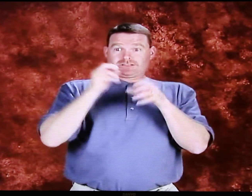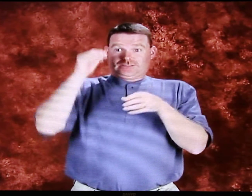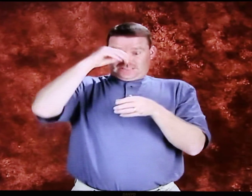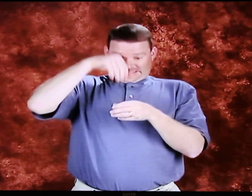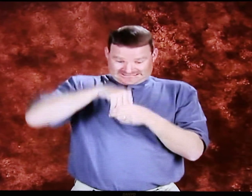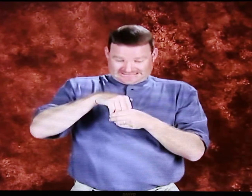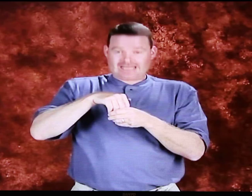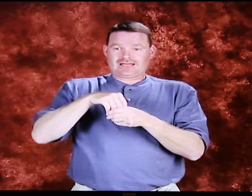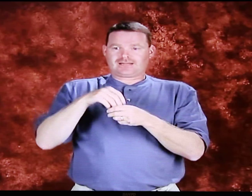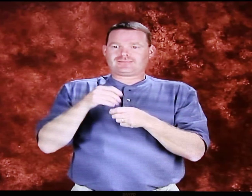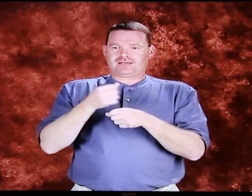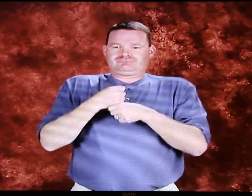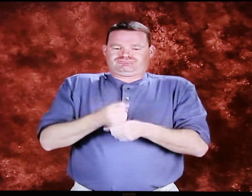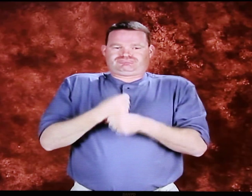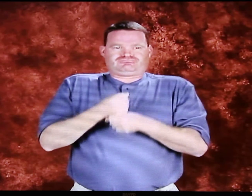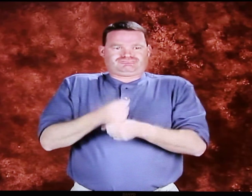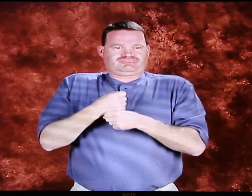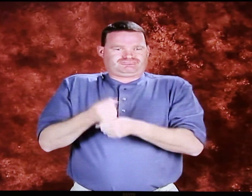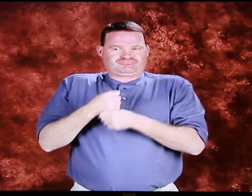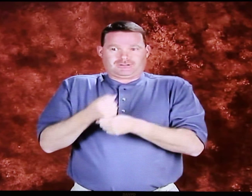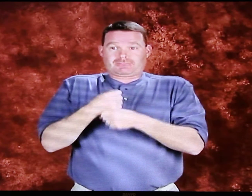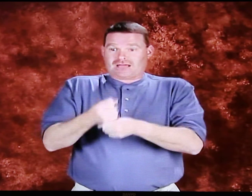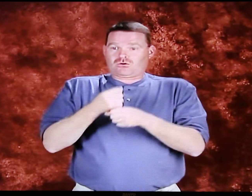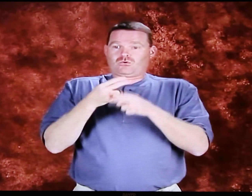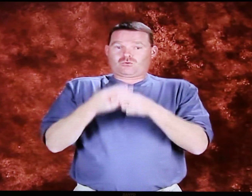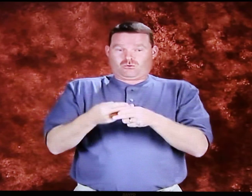so when the leaf takes in that CO2,